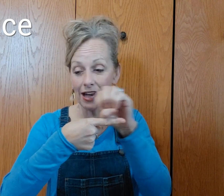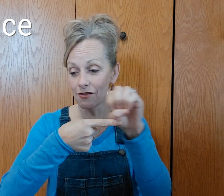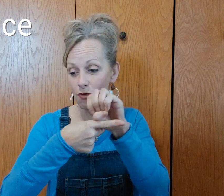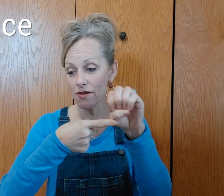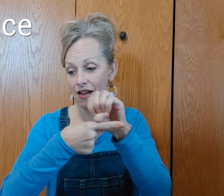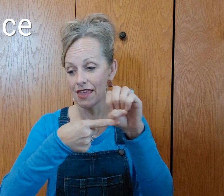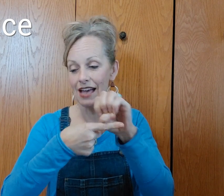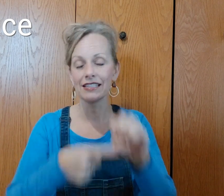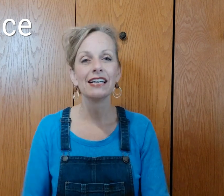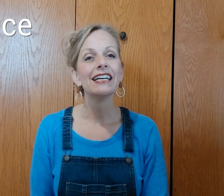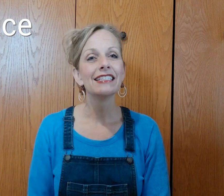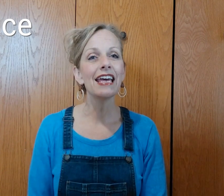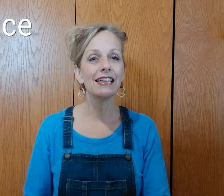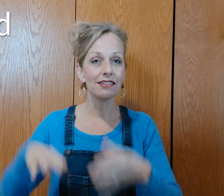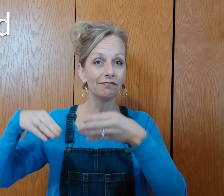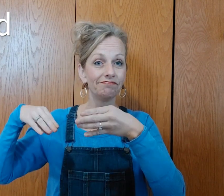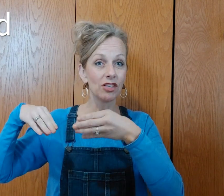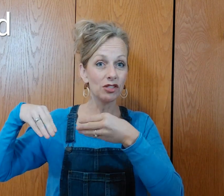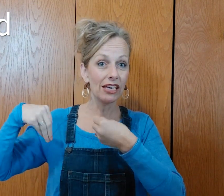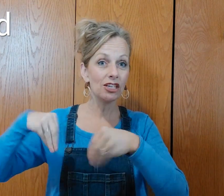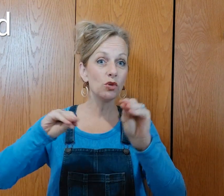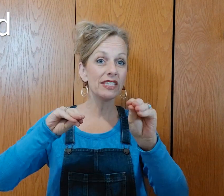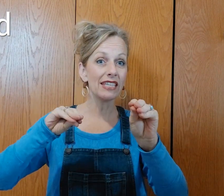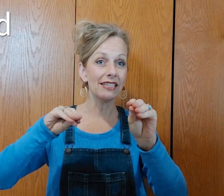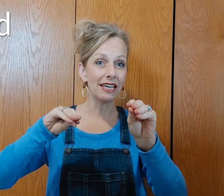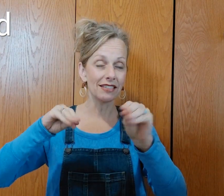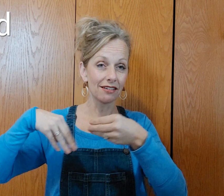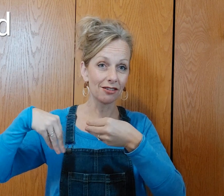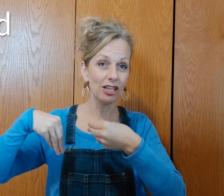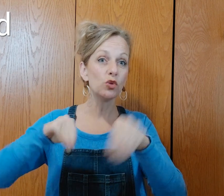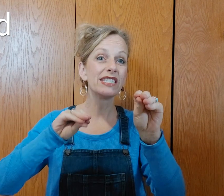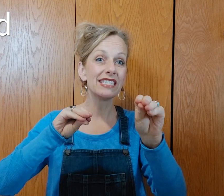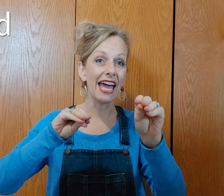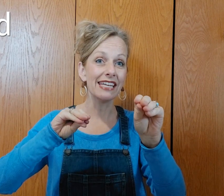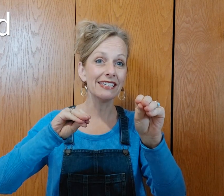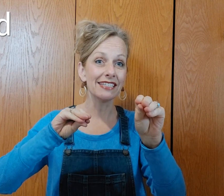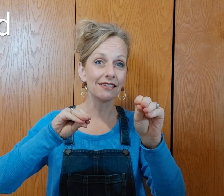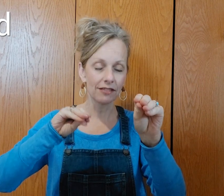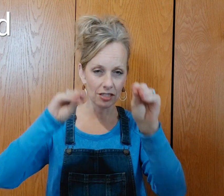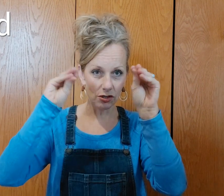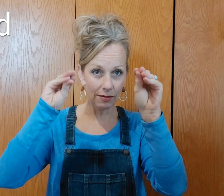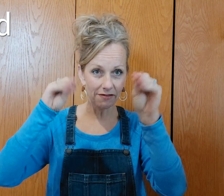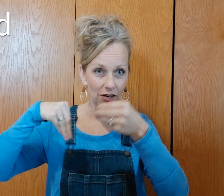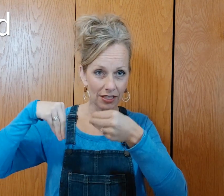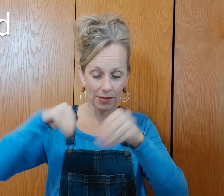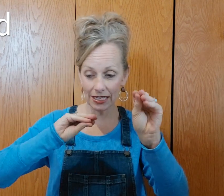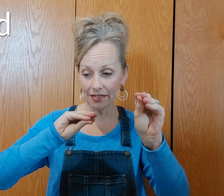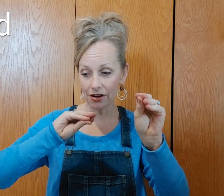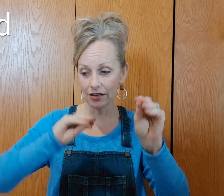back and forth on that. Send. You take it and you send it. All right. You send. So you see my fingers coming together